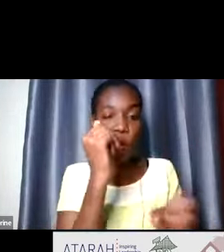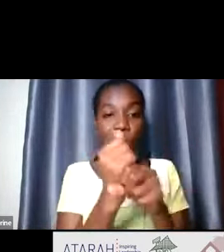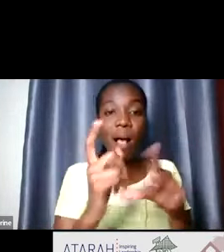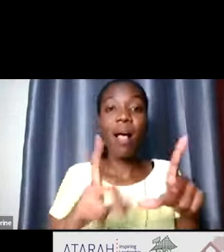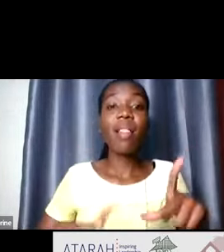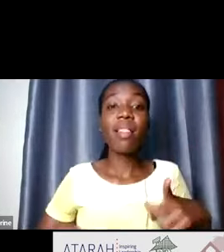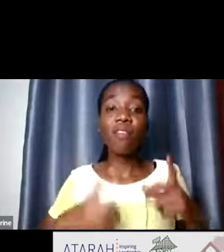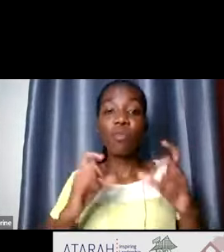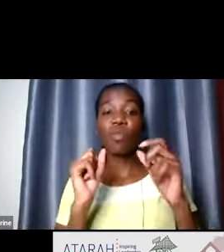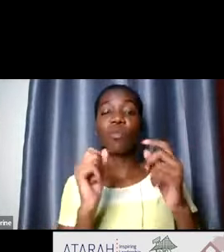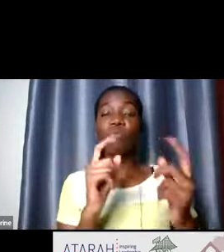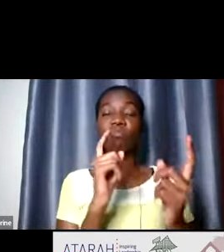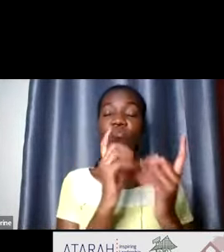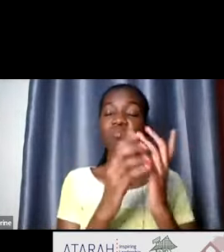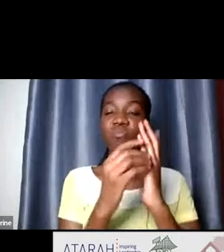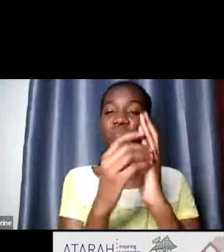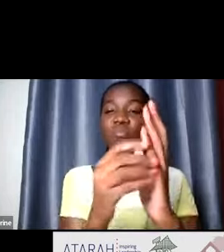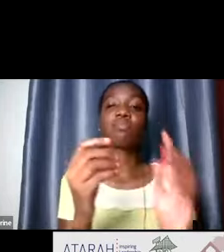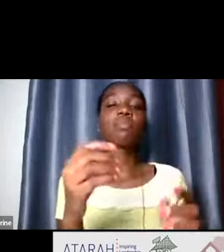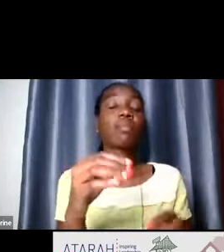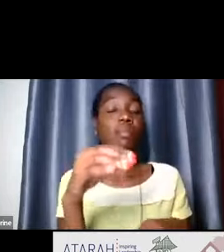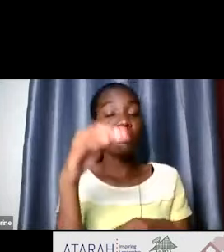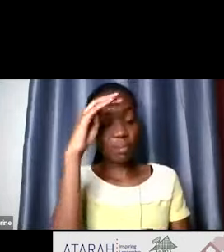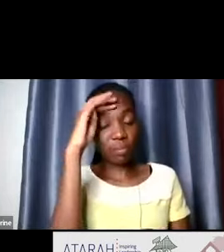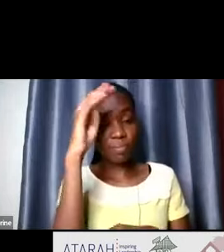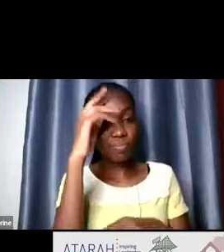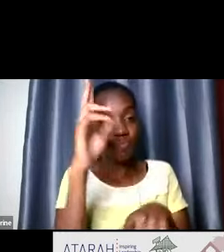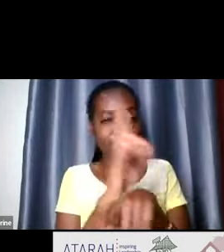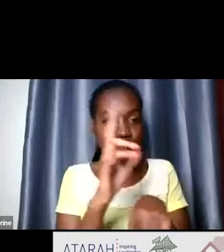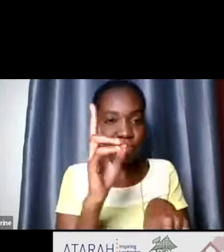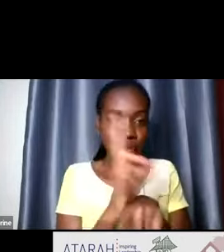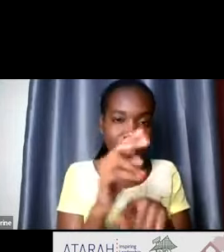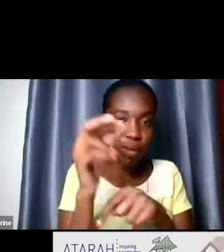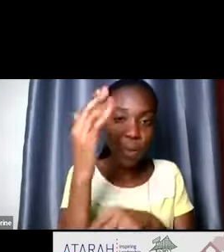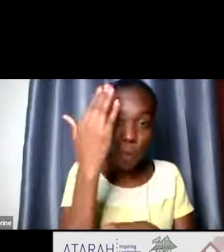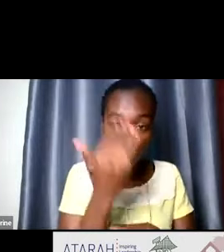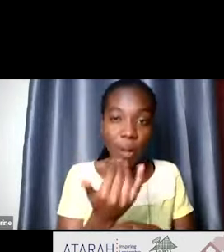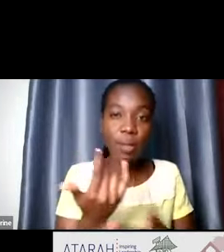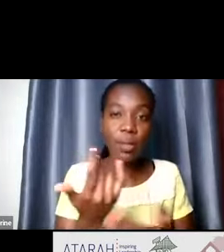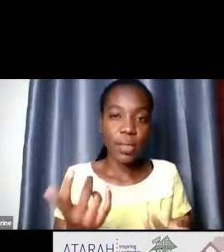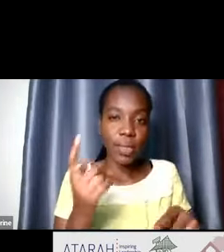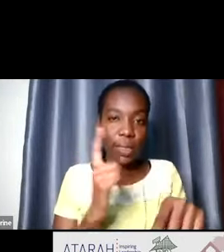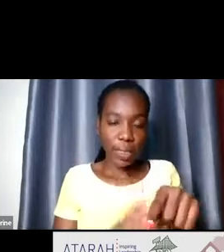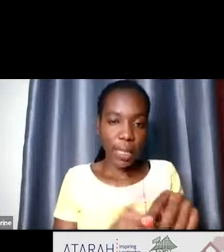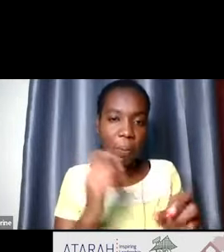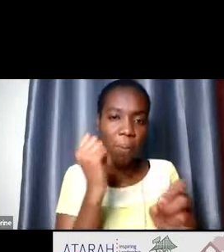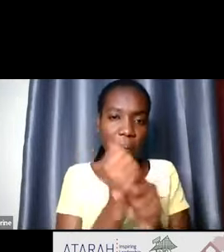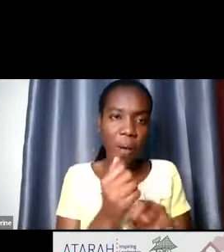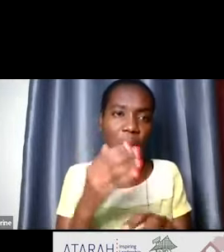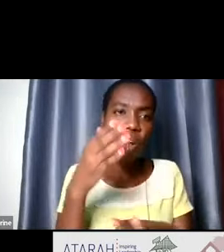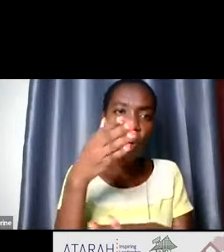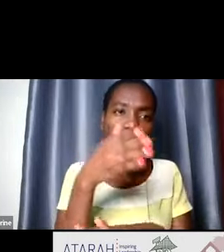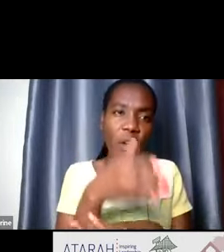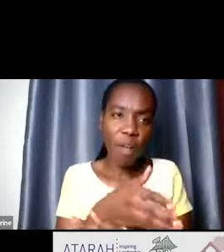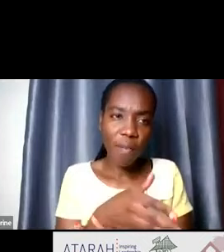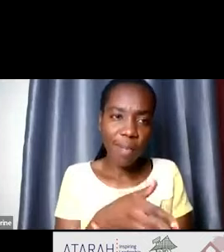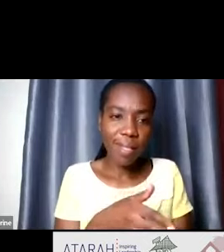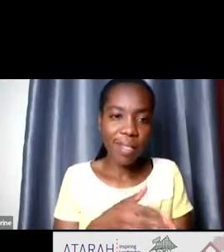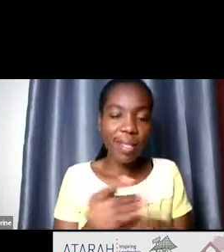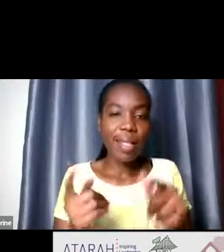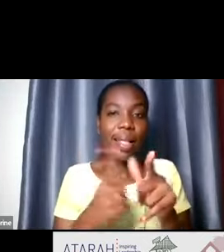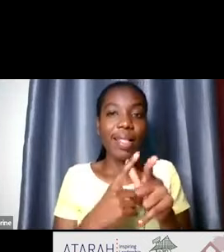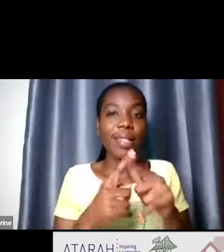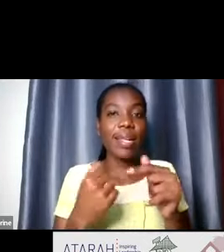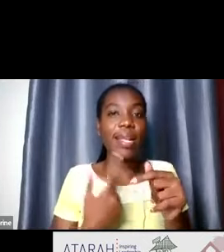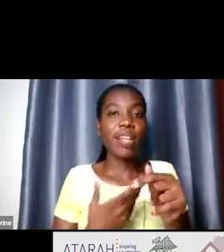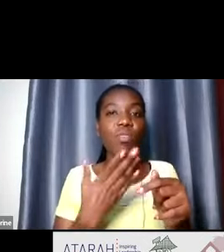to alcohol use. The reason is this: when we overwork, we want to